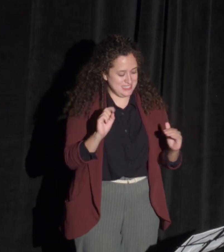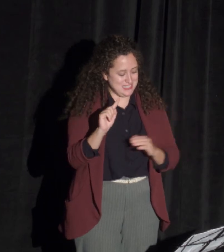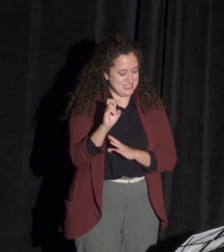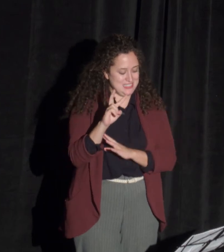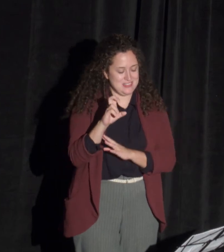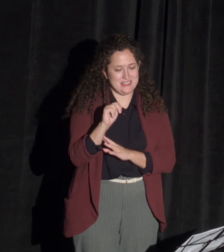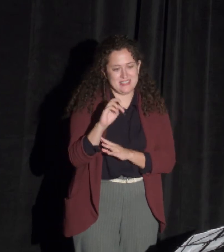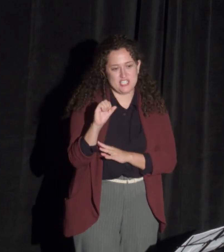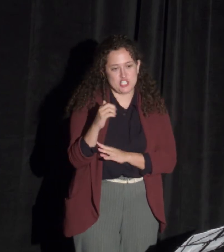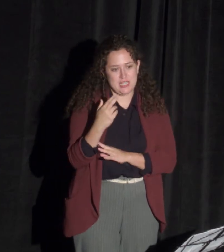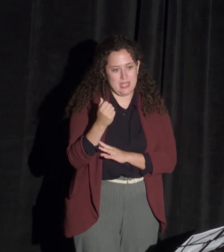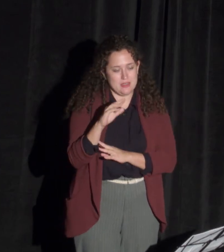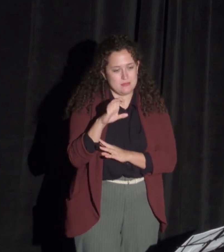And the winner is